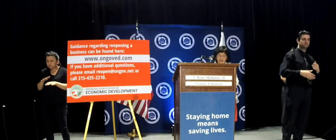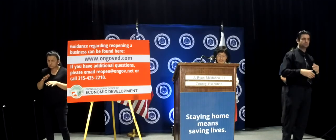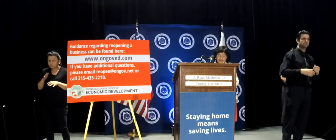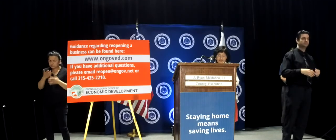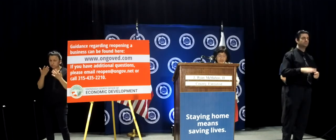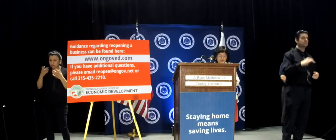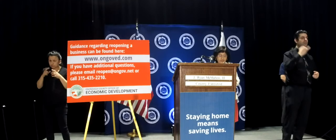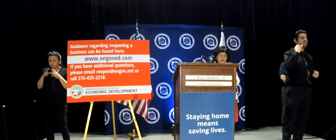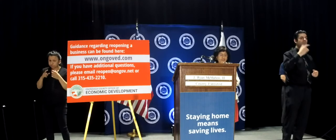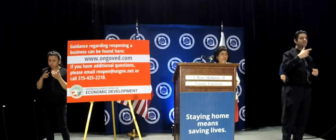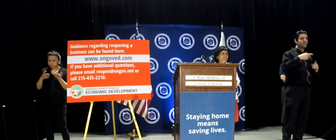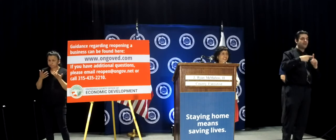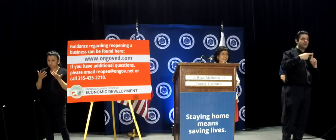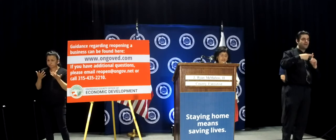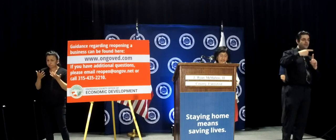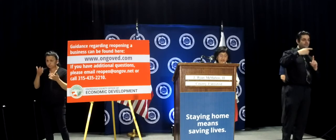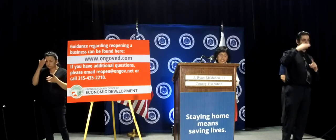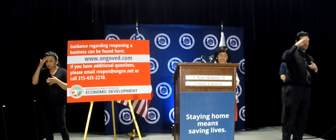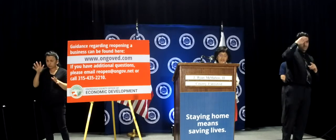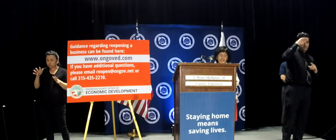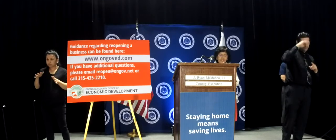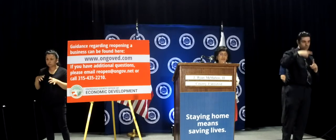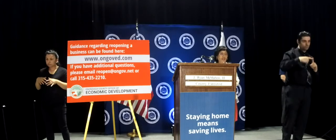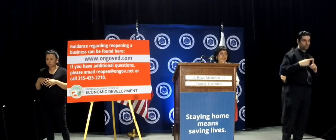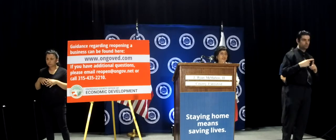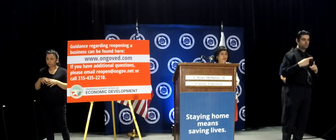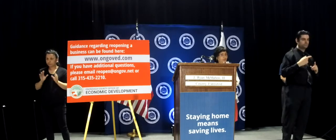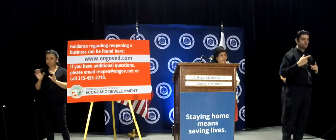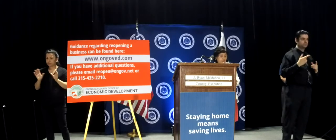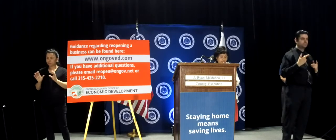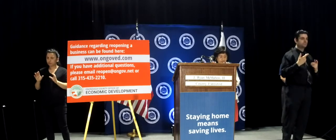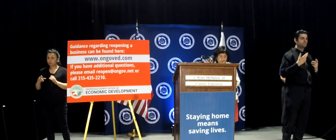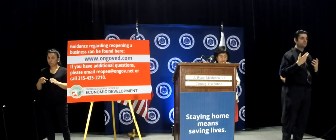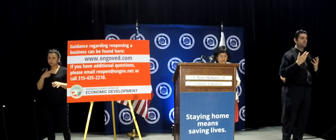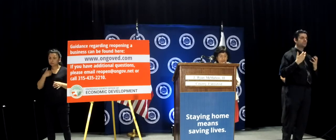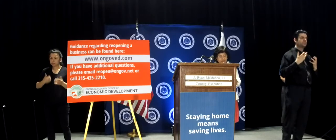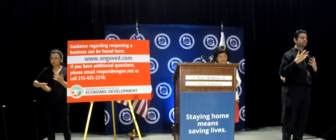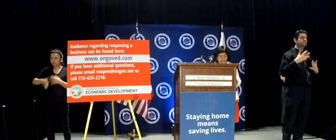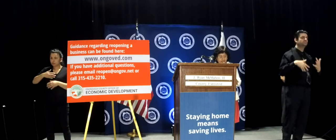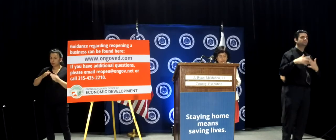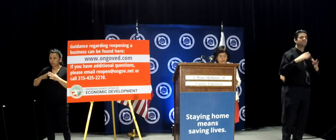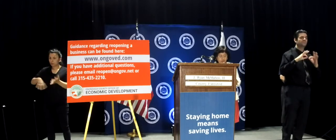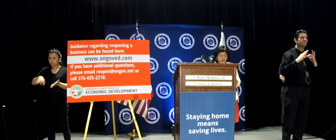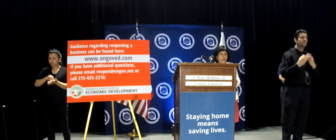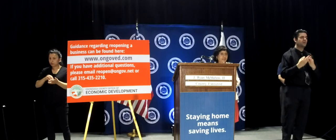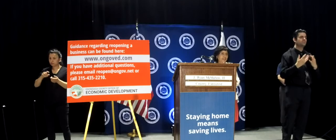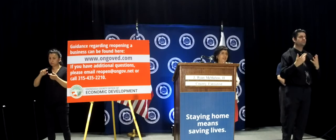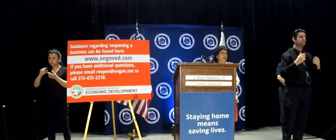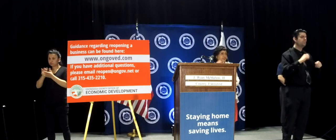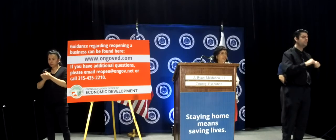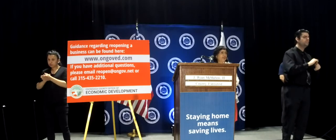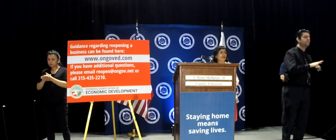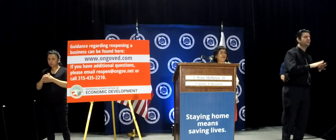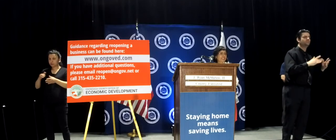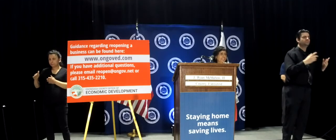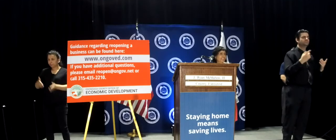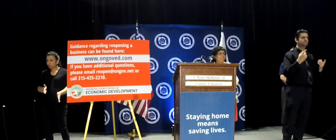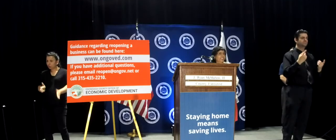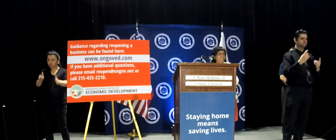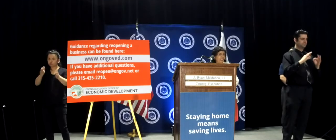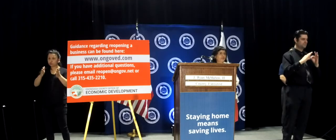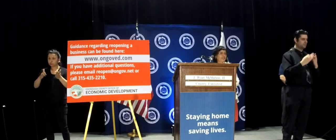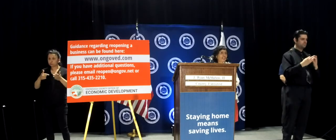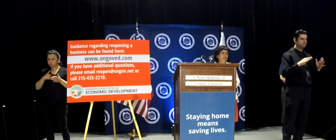hang out with your some extended family and friends and want to enjoy the beach or something that's going to be open, most of the time I would